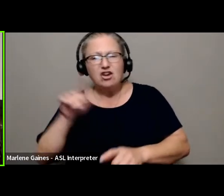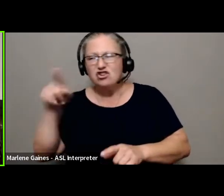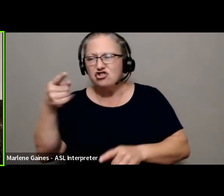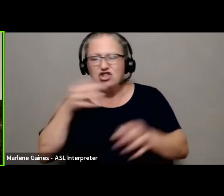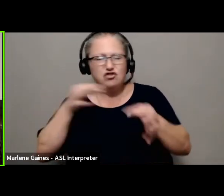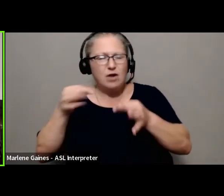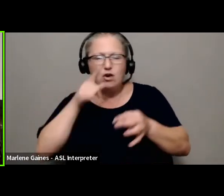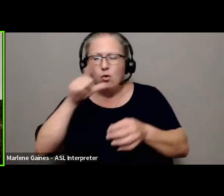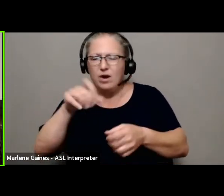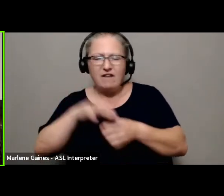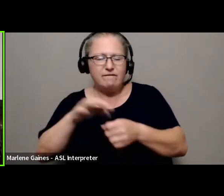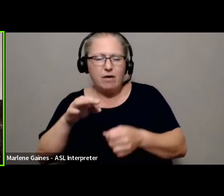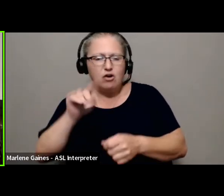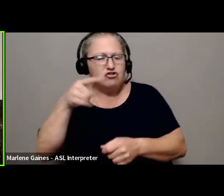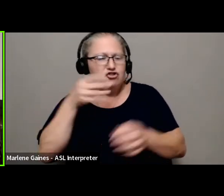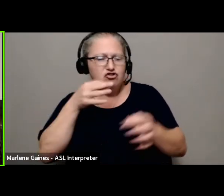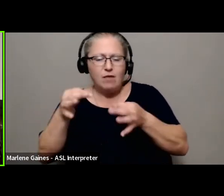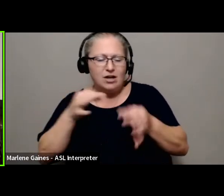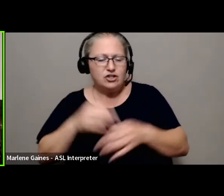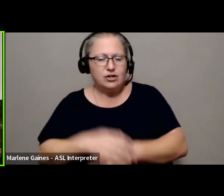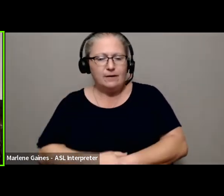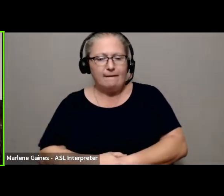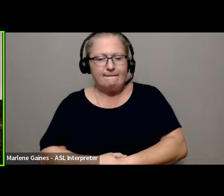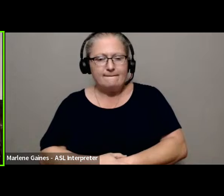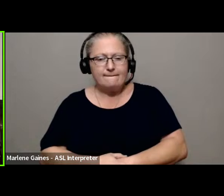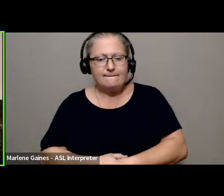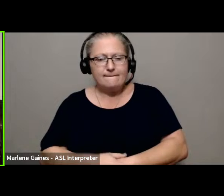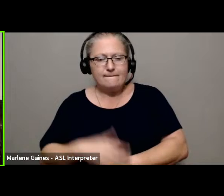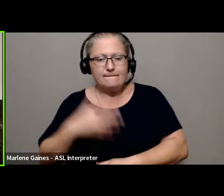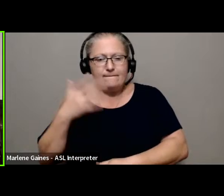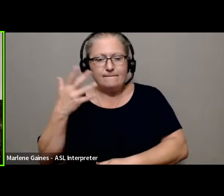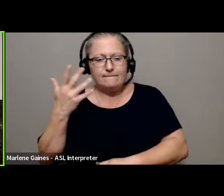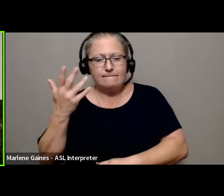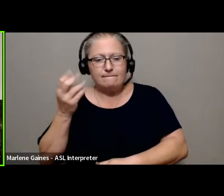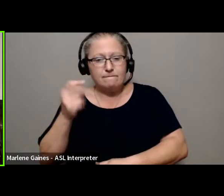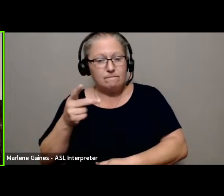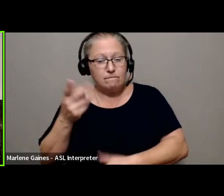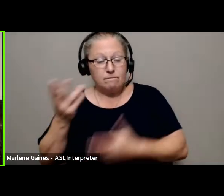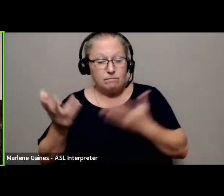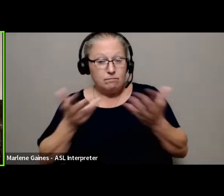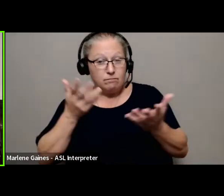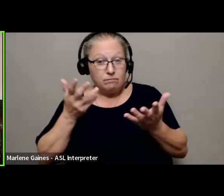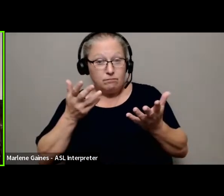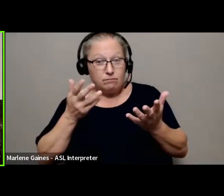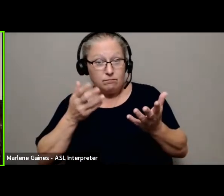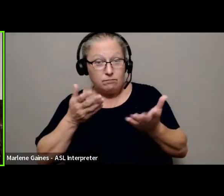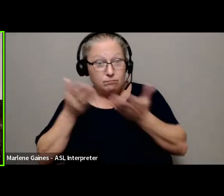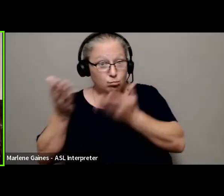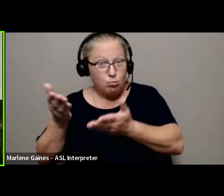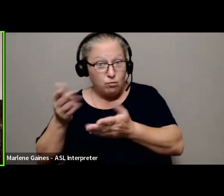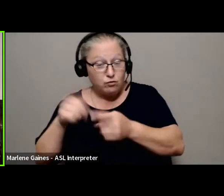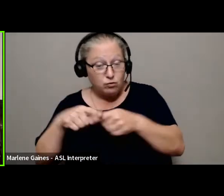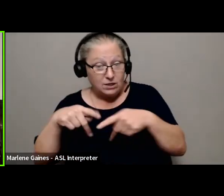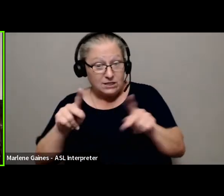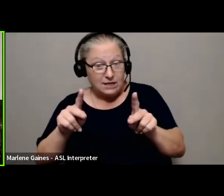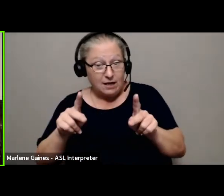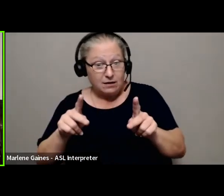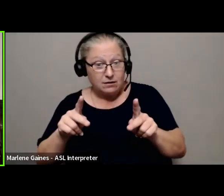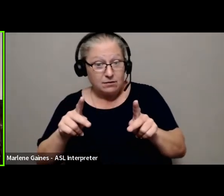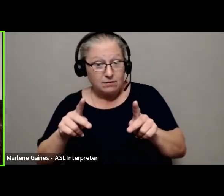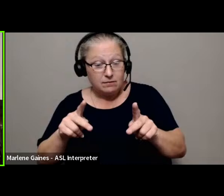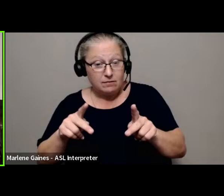You move don't need it? a vote. Oh, it's just direction. Okay. All right. So will we be moving into consent then?